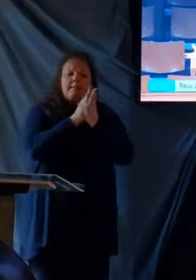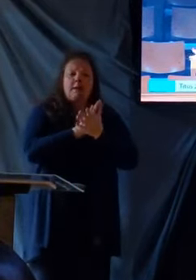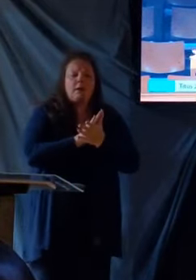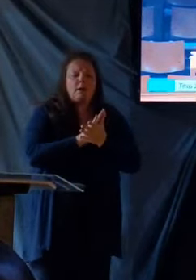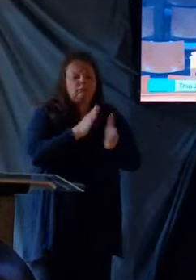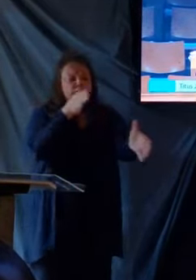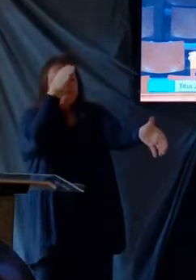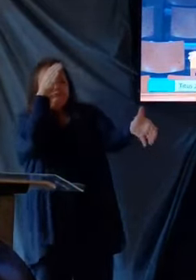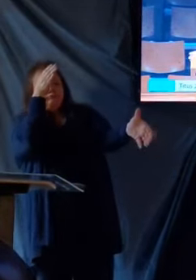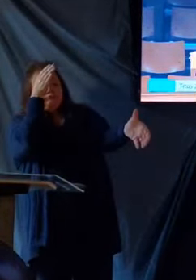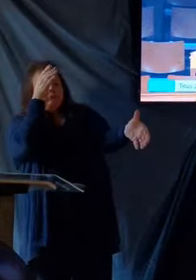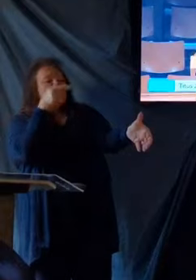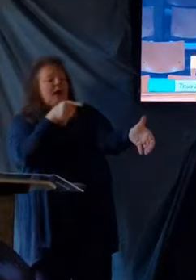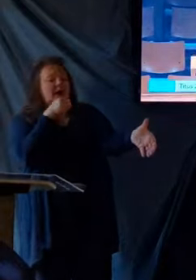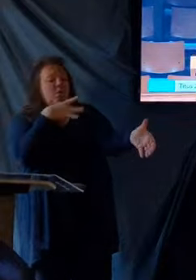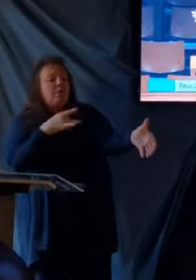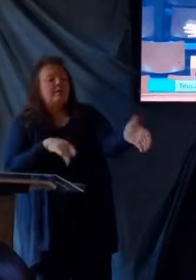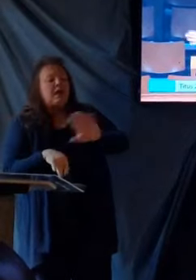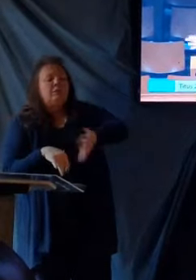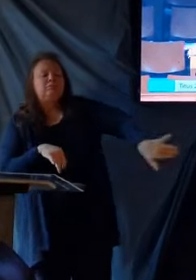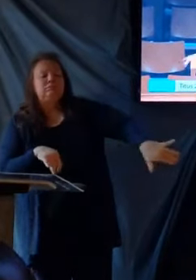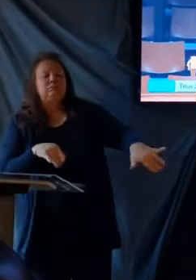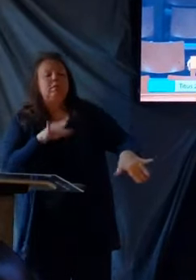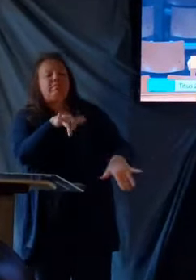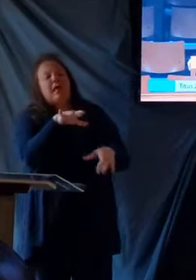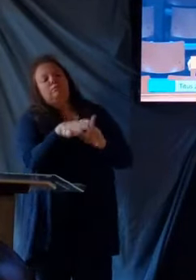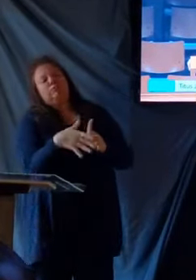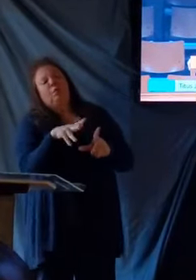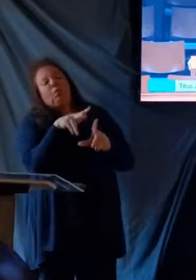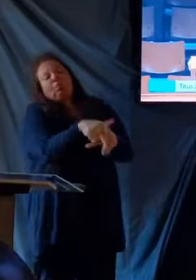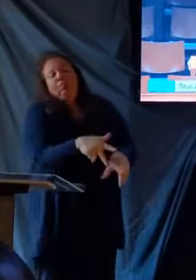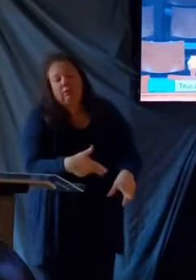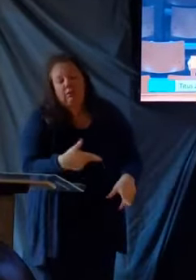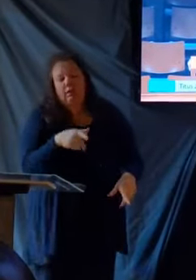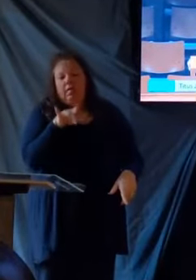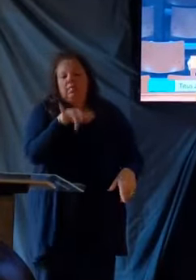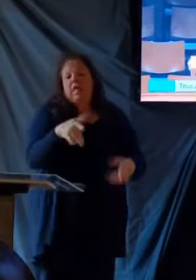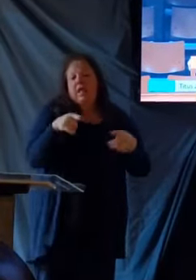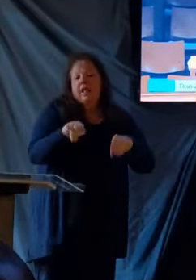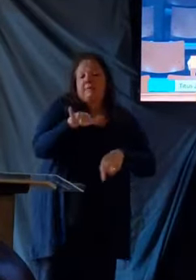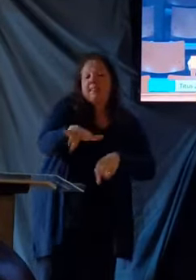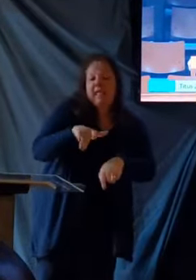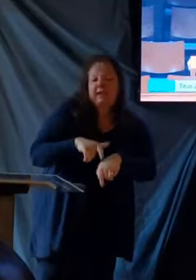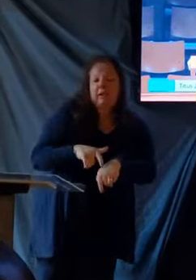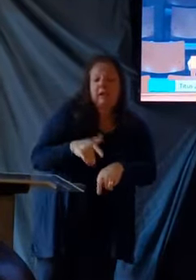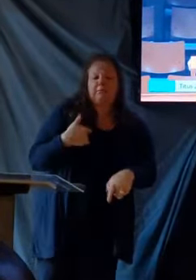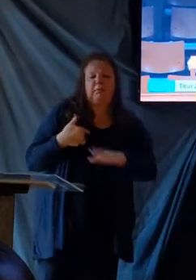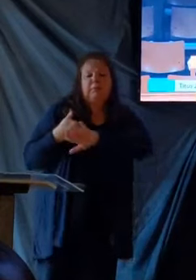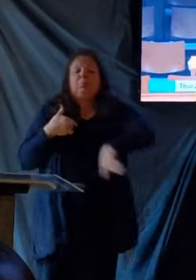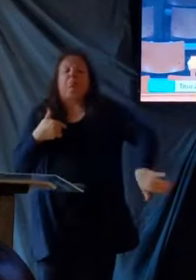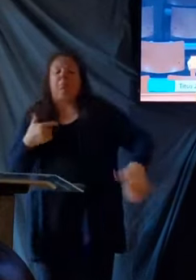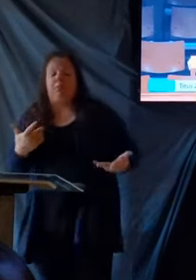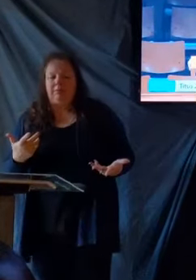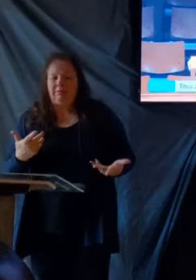authority just to discard whatever we don't like. Well, that's just that culture. Well, that was just what was going on in that time period.